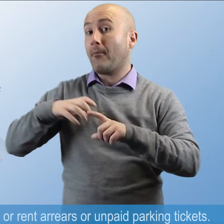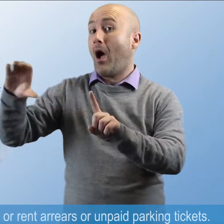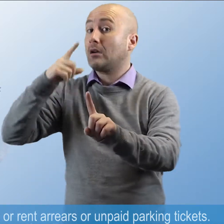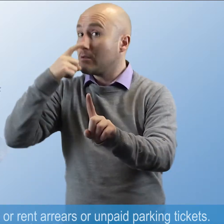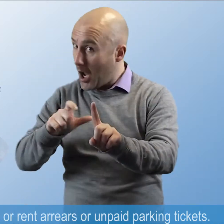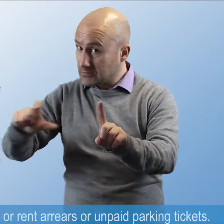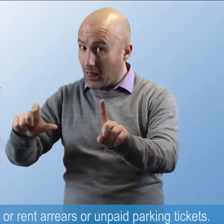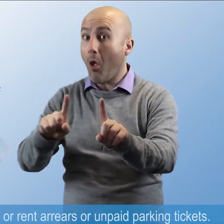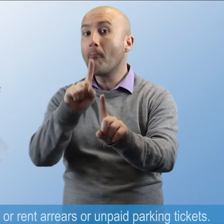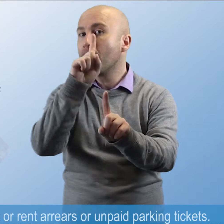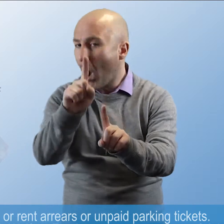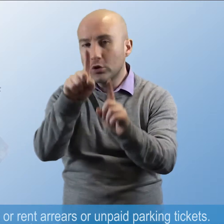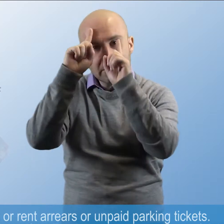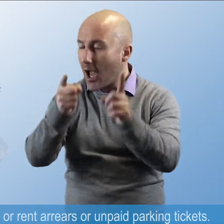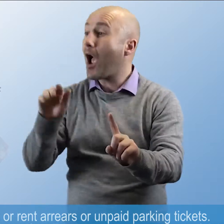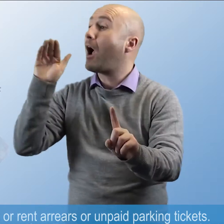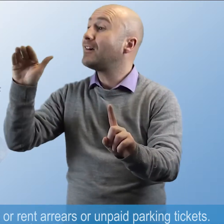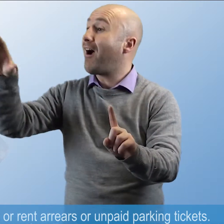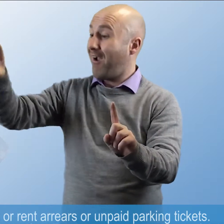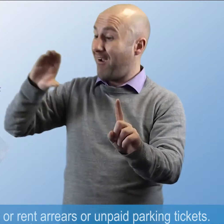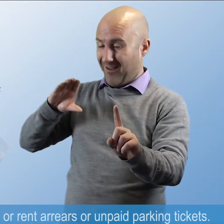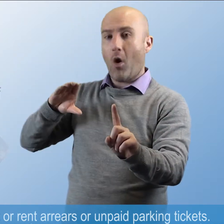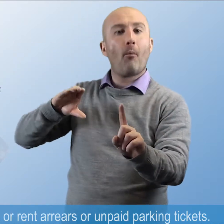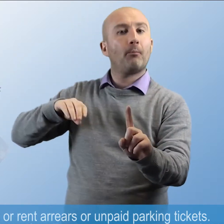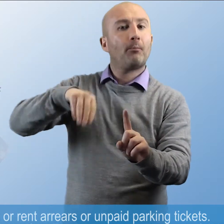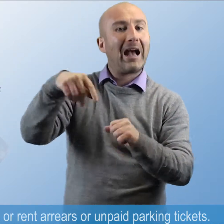Welfare Fund grant to pay any sort of debt.